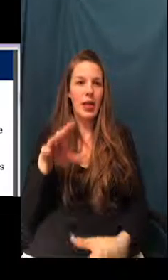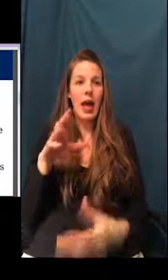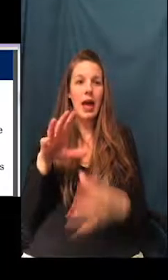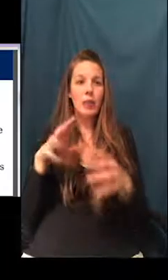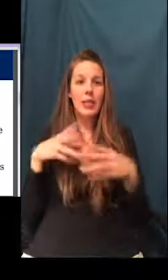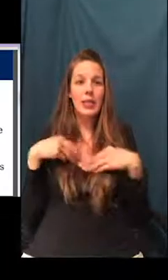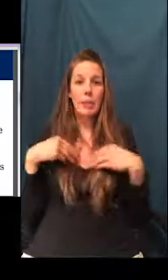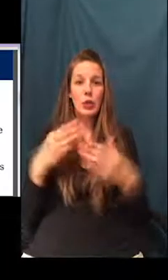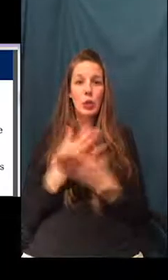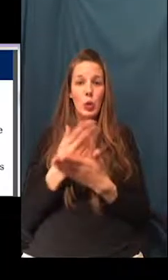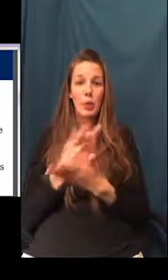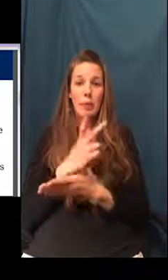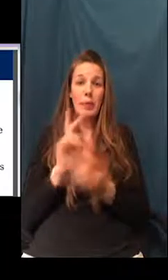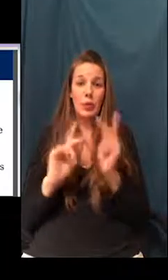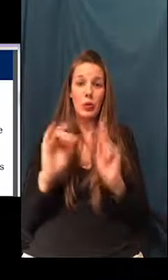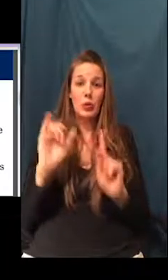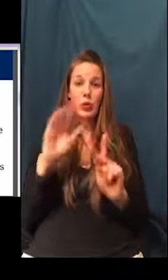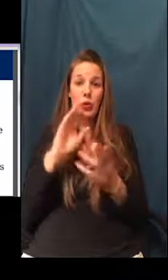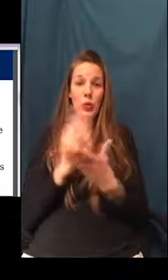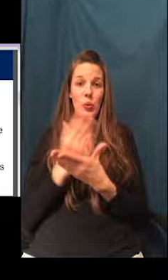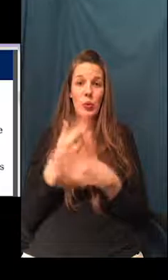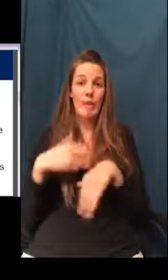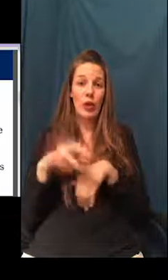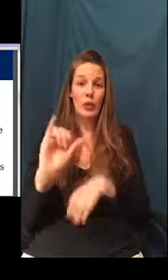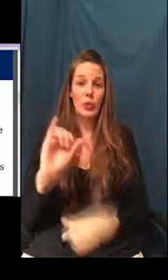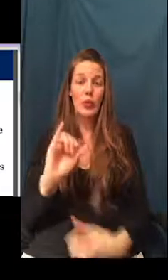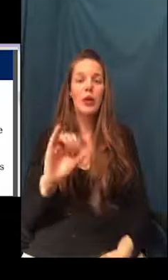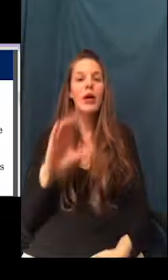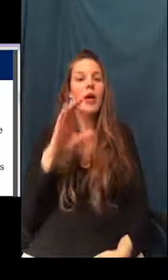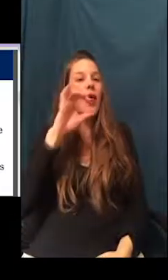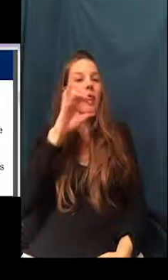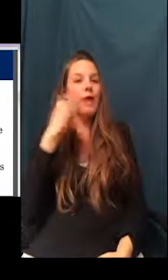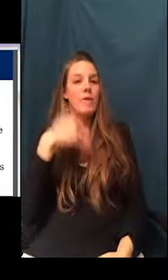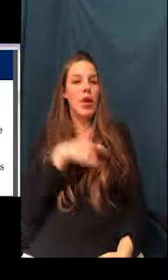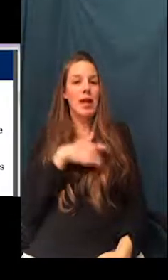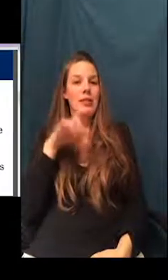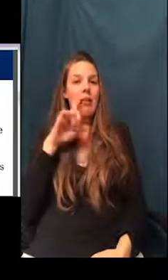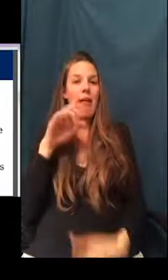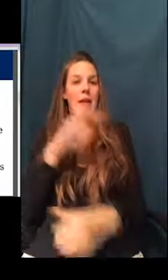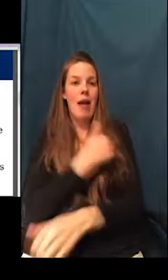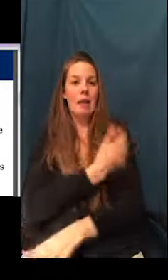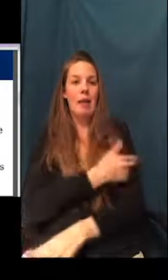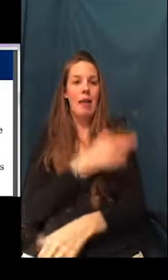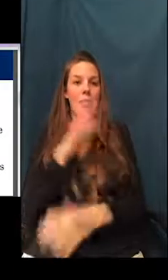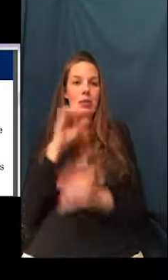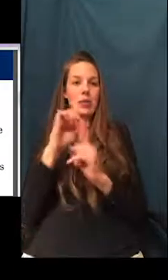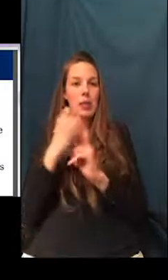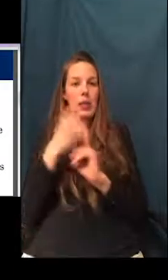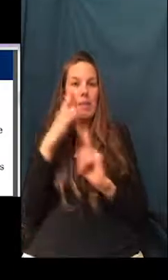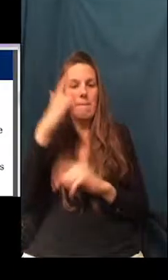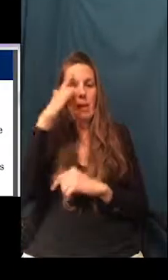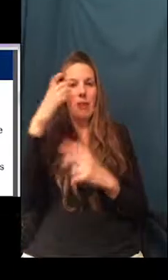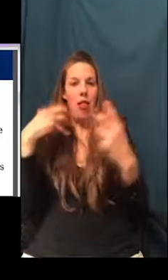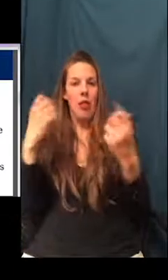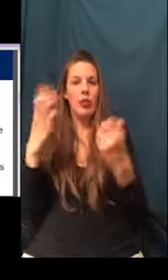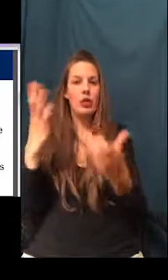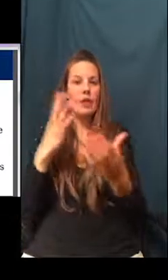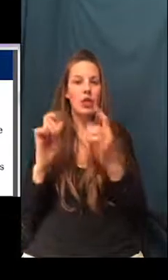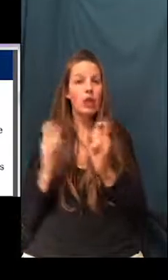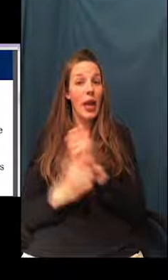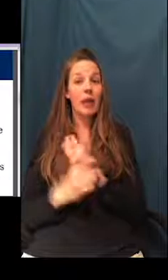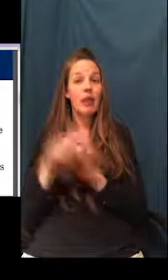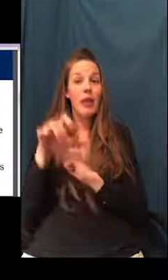Taking new people and new referrals. I think for us in the hospital setting, like the mental health services have